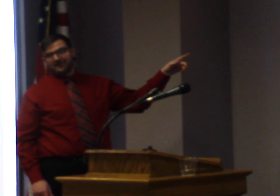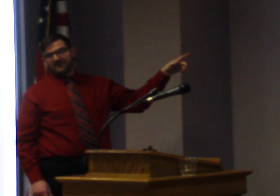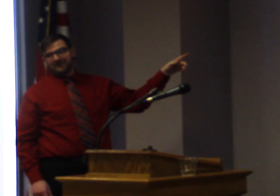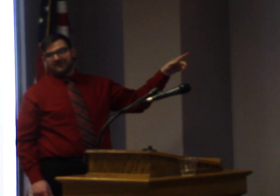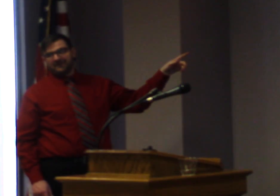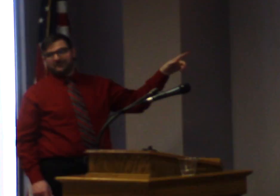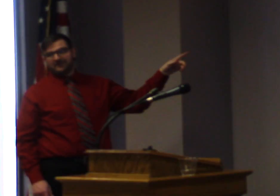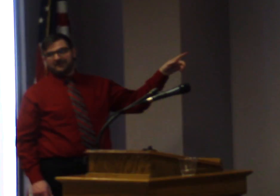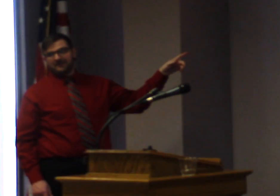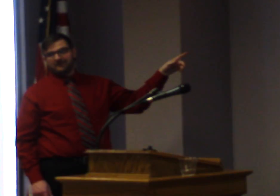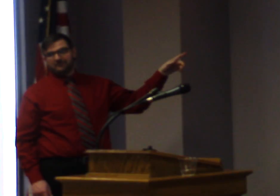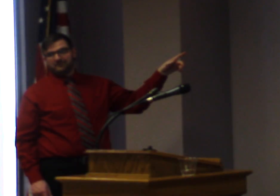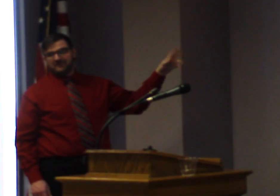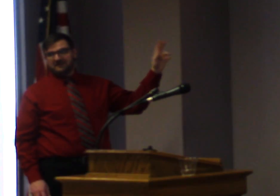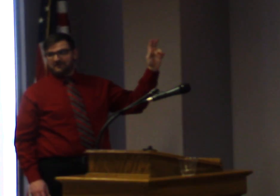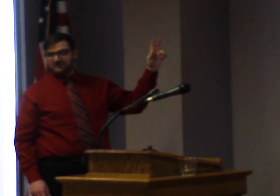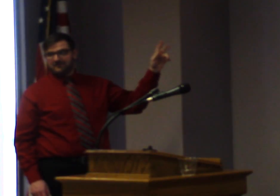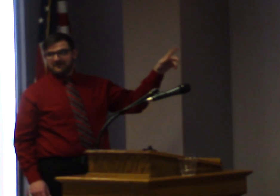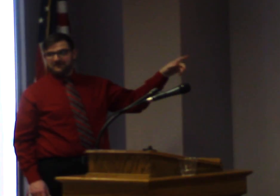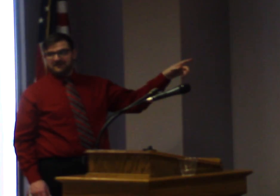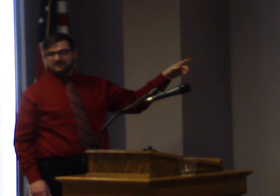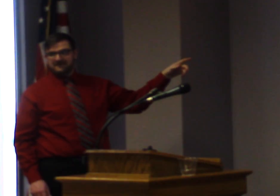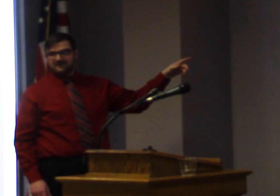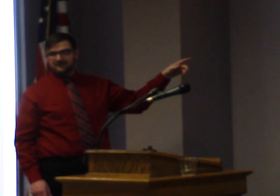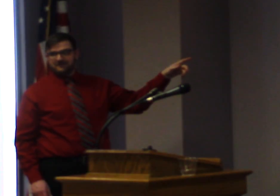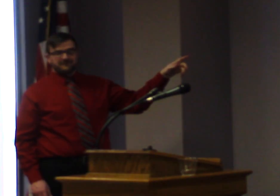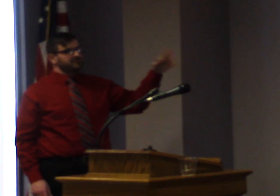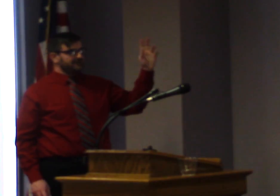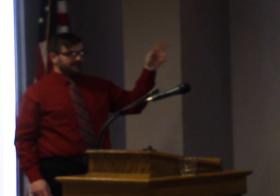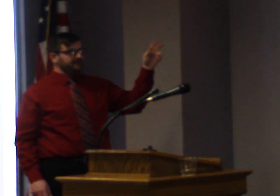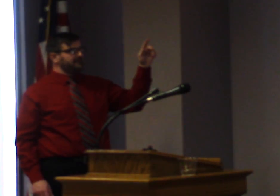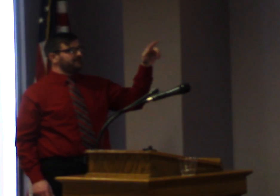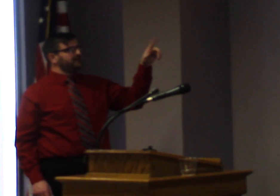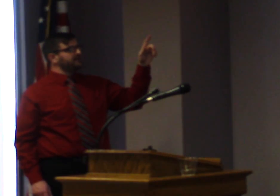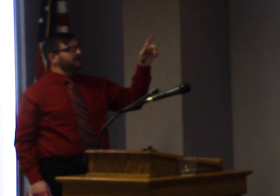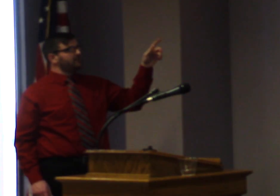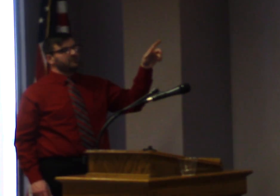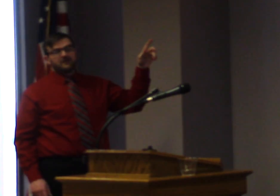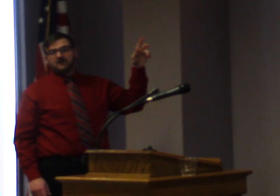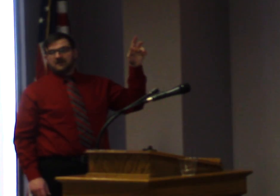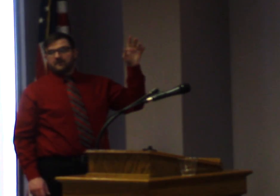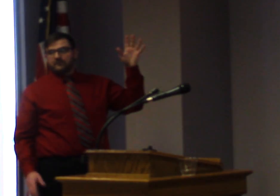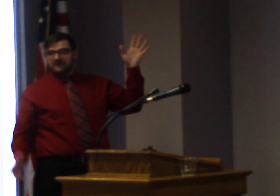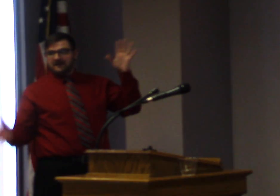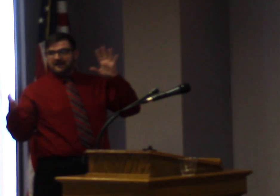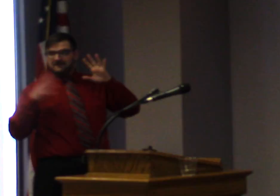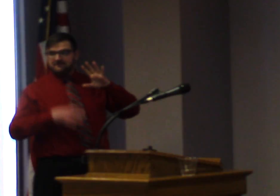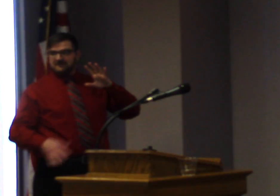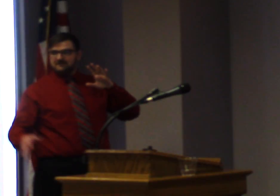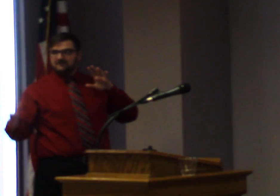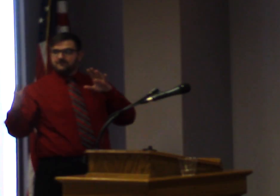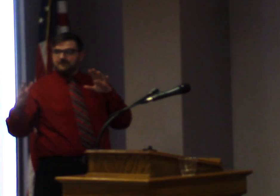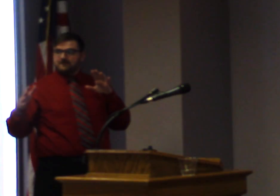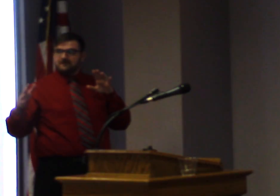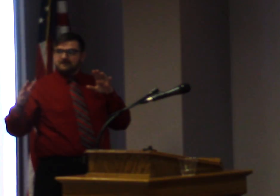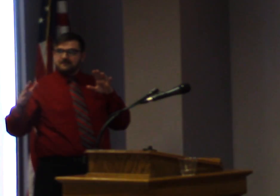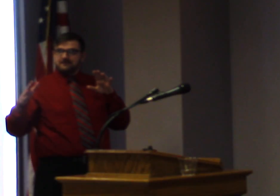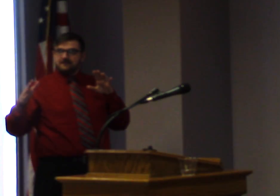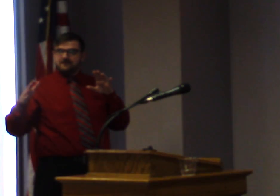partner, mentor. Like, we helped together, got together and helped bring activities in for